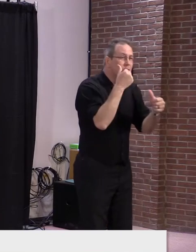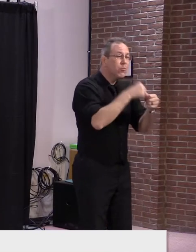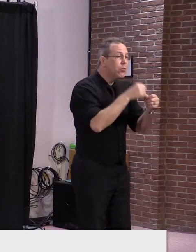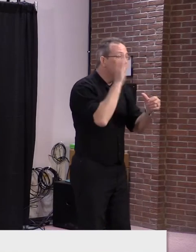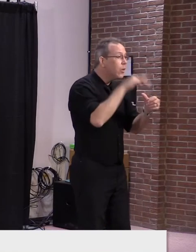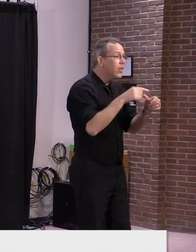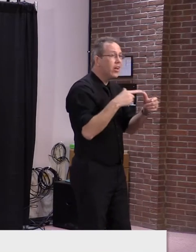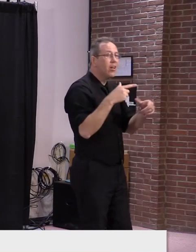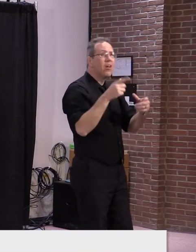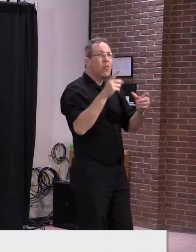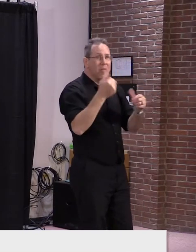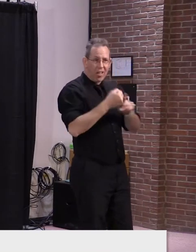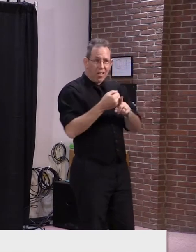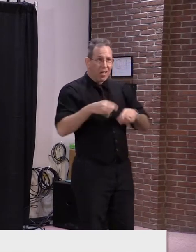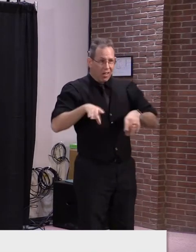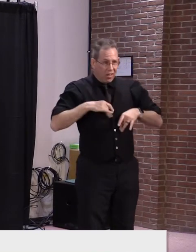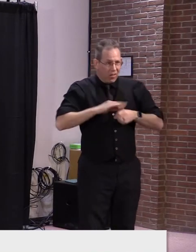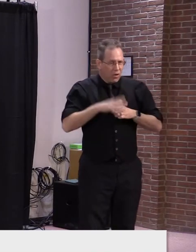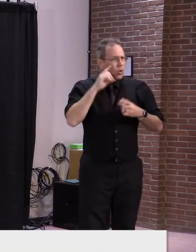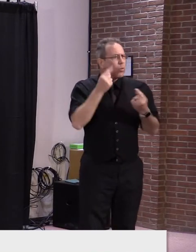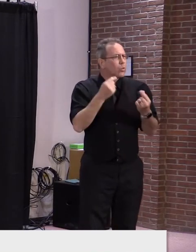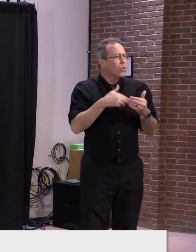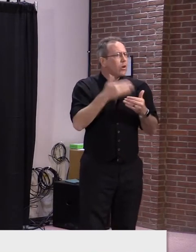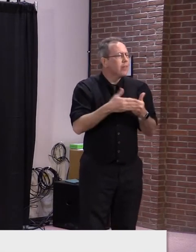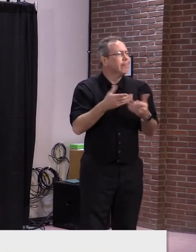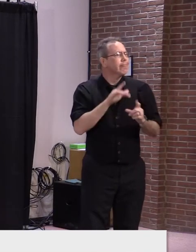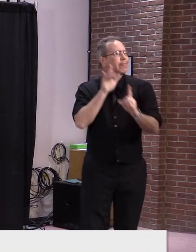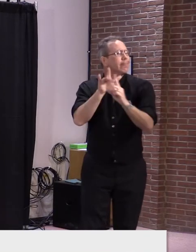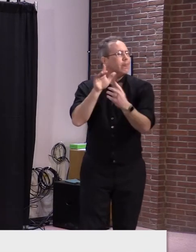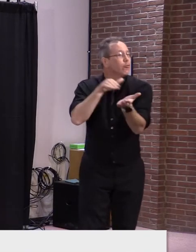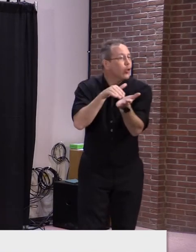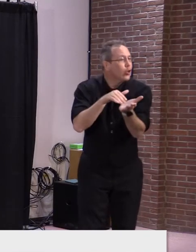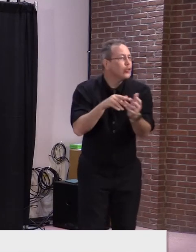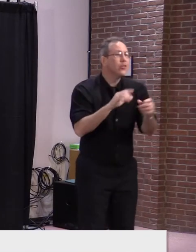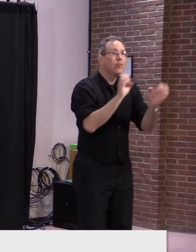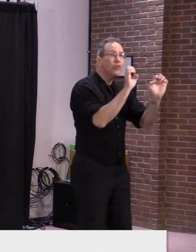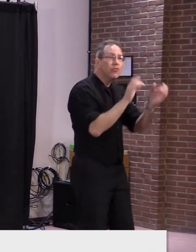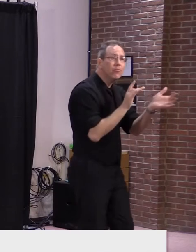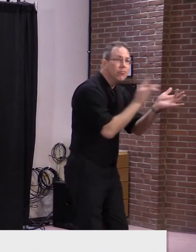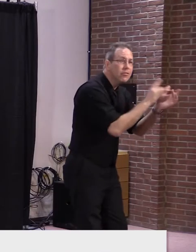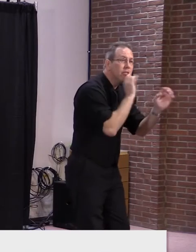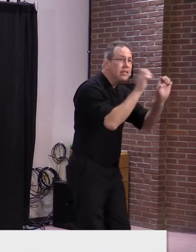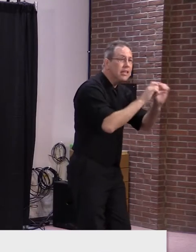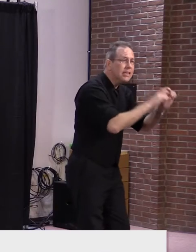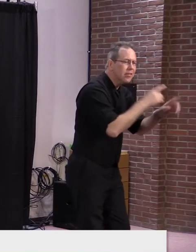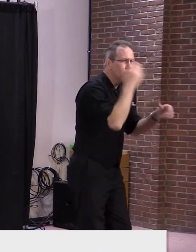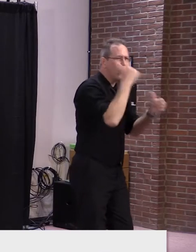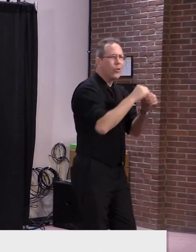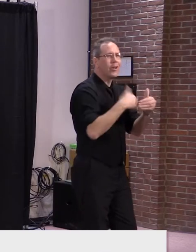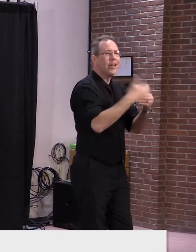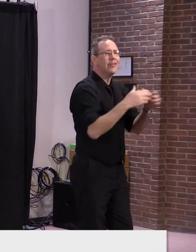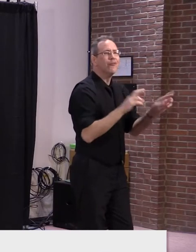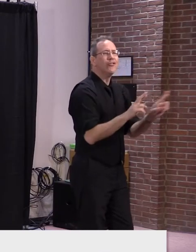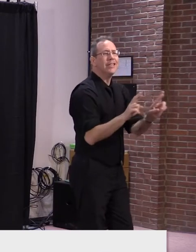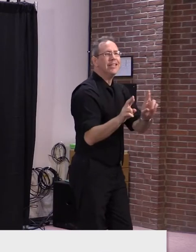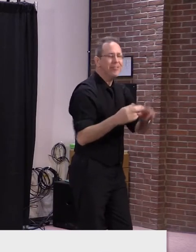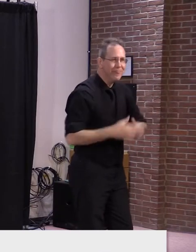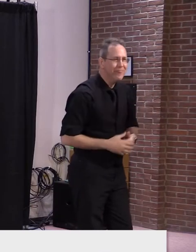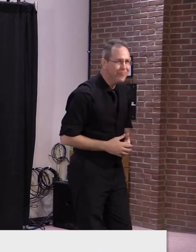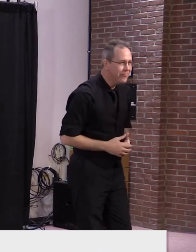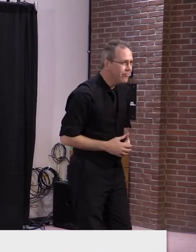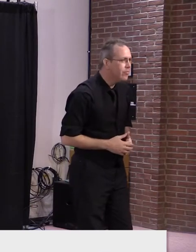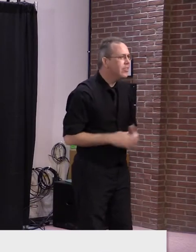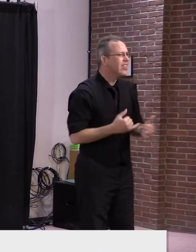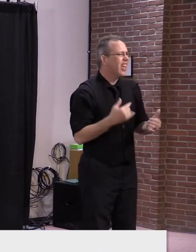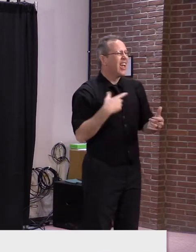to relive the experience of the past 24 months. We can continue our transition to endemic and